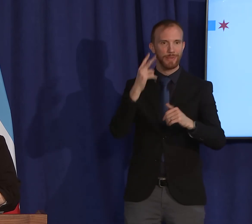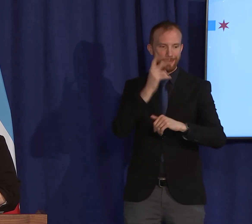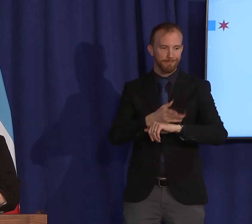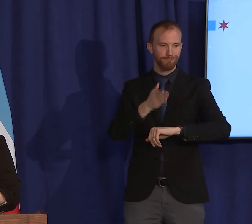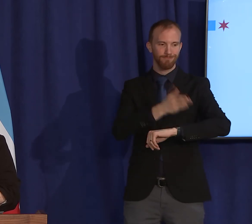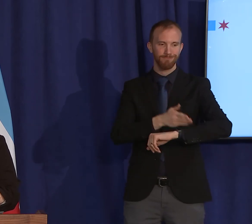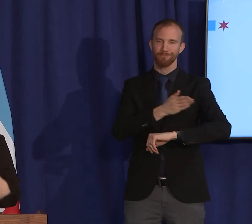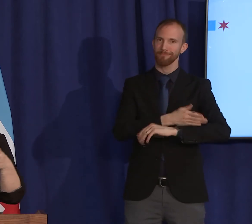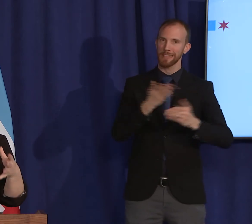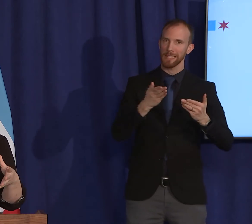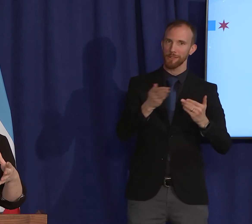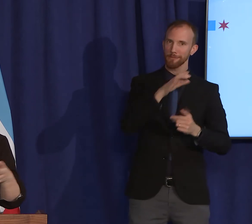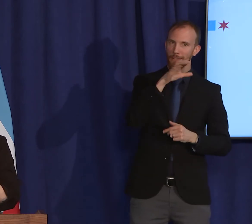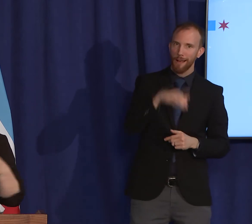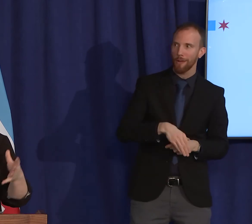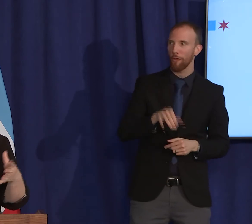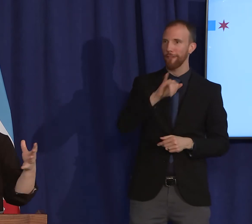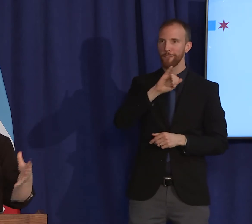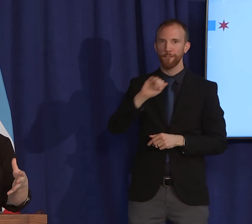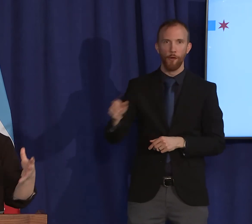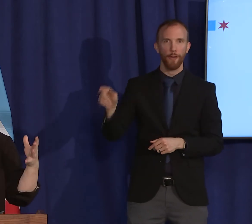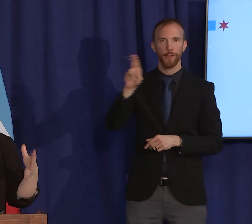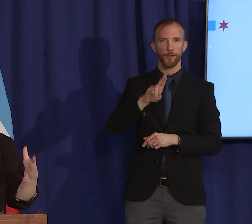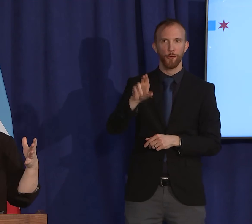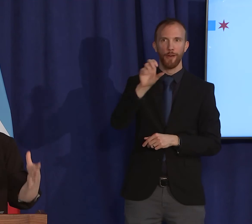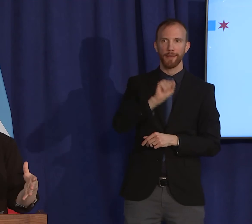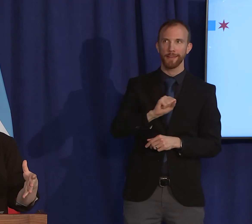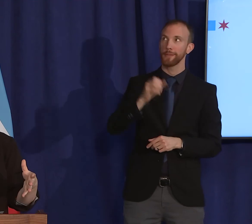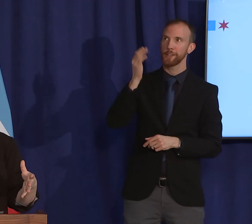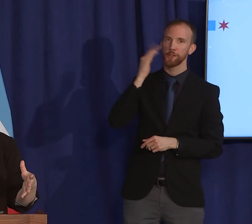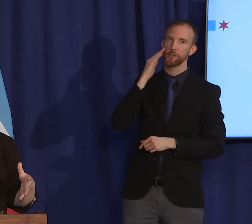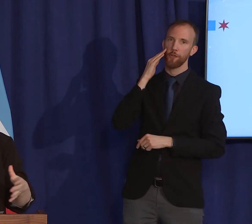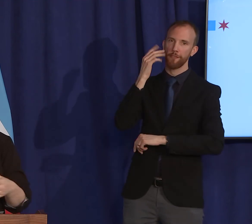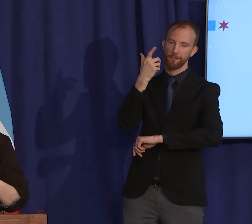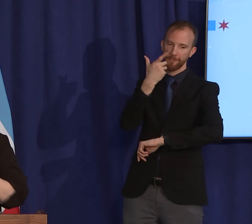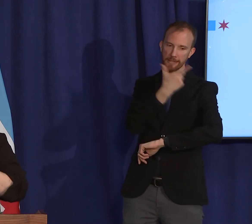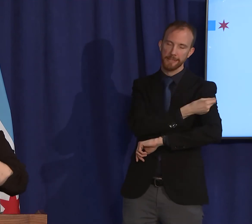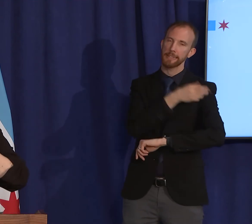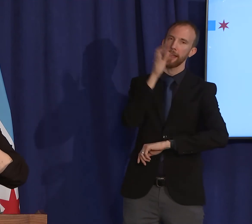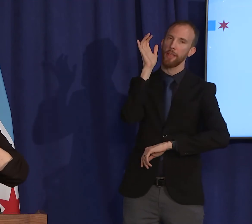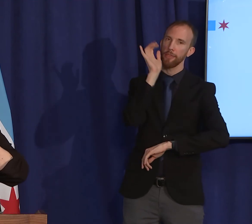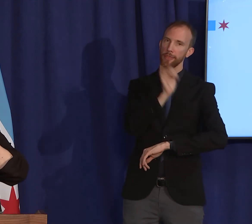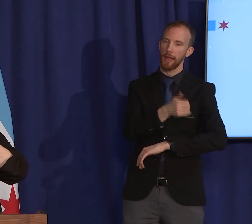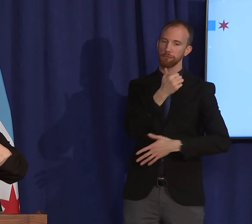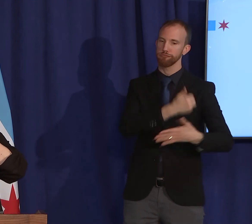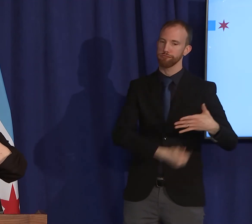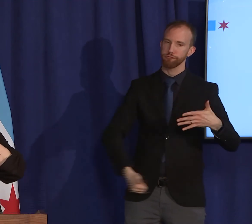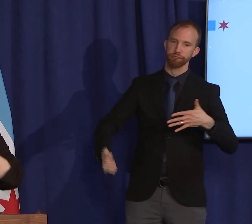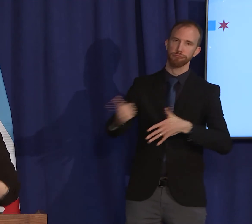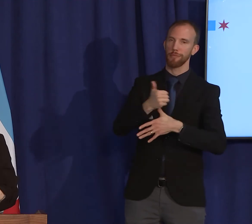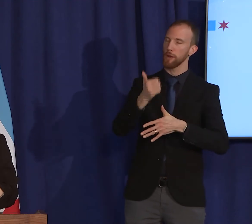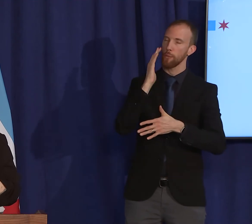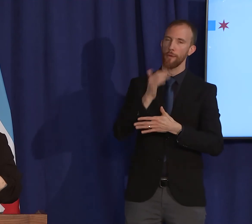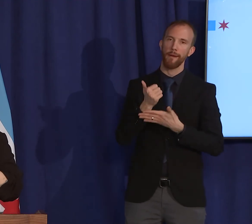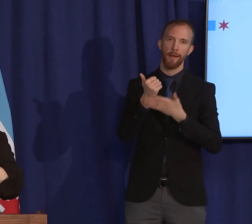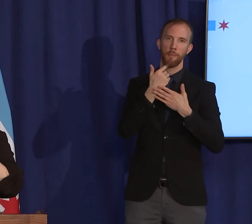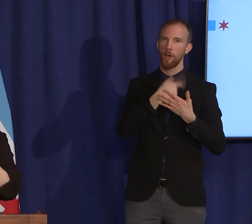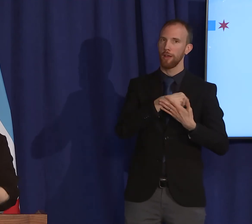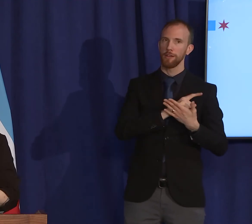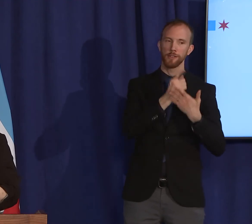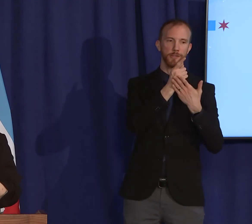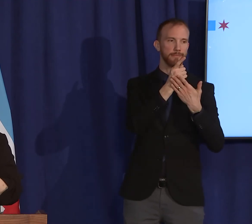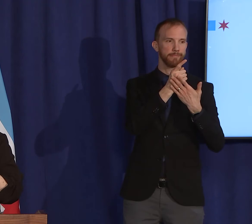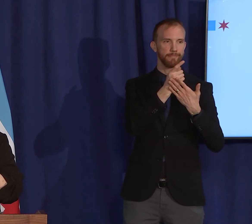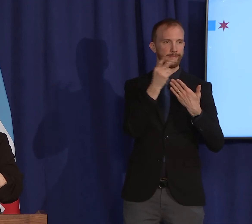the U.S., and we know that that is what is ultimately going to get us past COVID. But I think people are so excited about